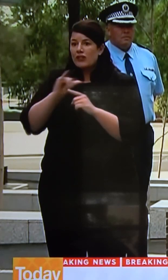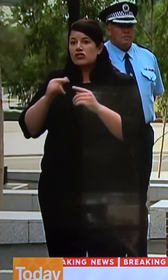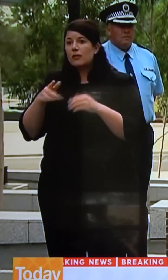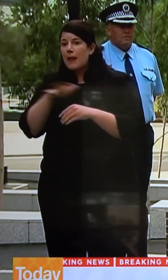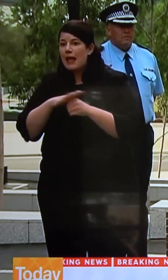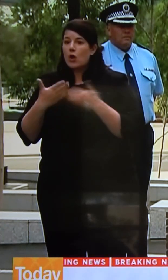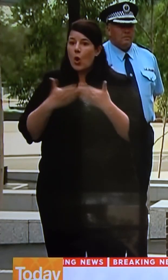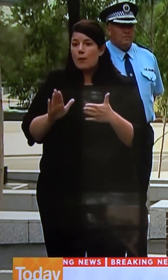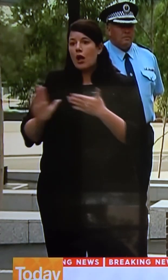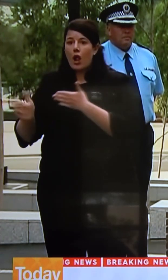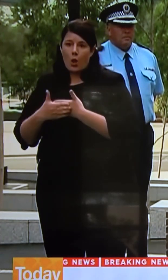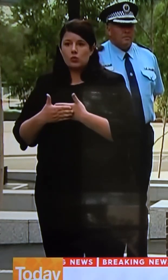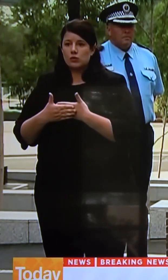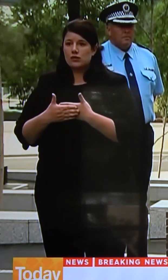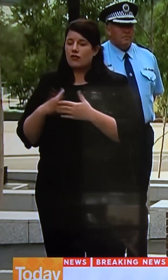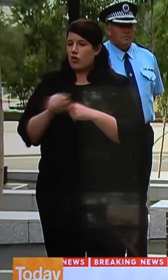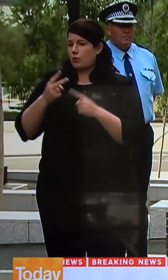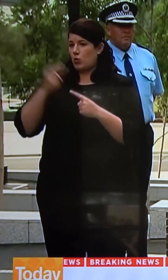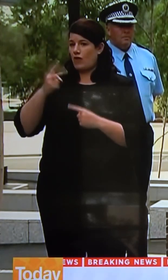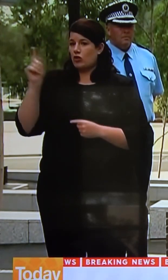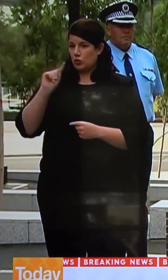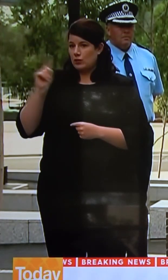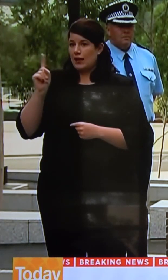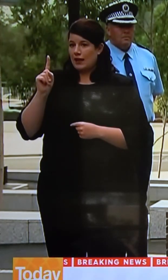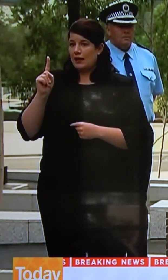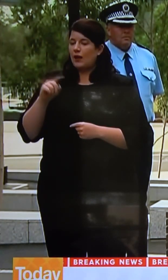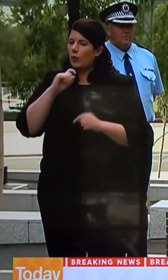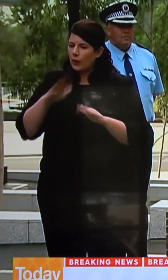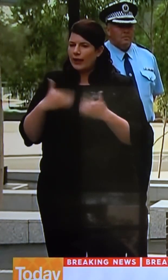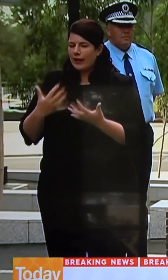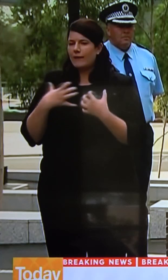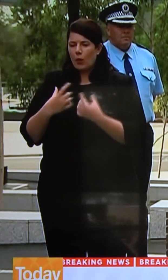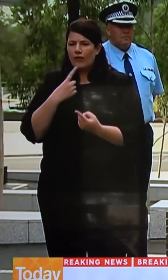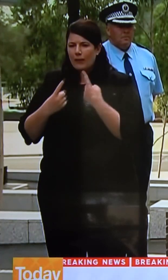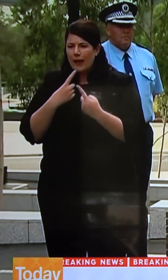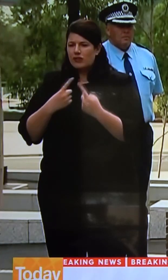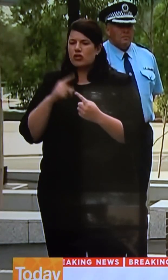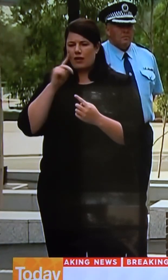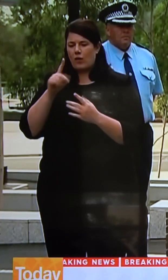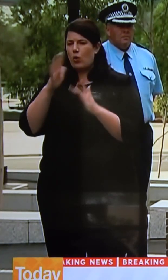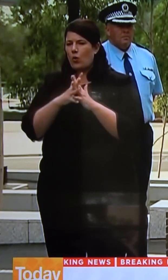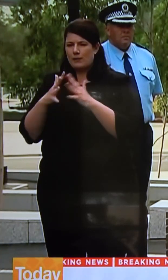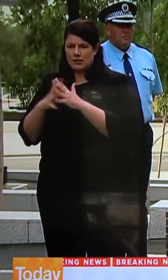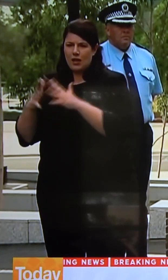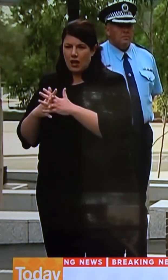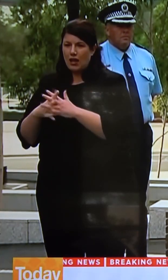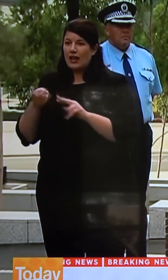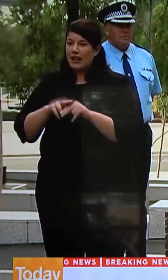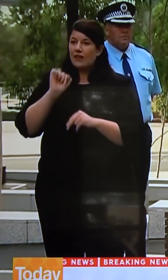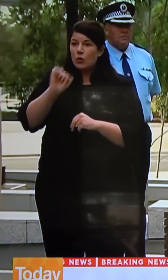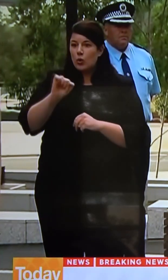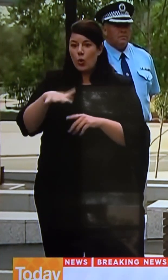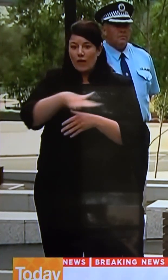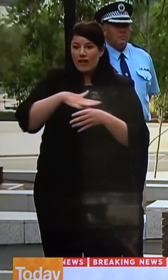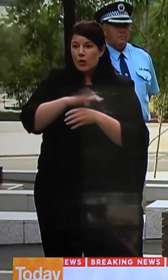be allowed to operate in the normal way from noon today. This will provide certainty to businesses. If your venue, if your industry, if